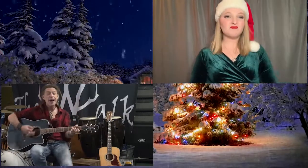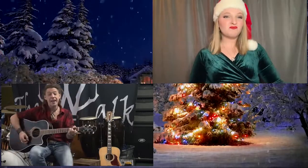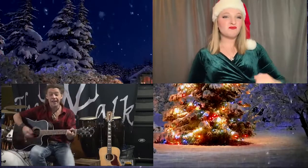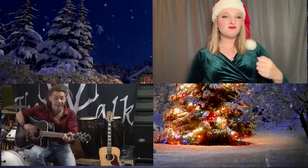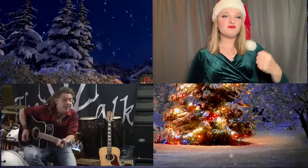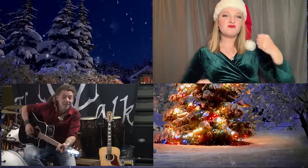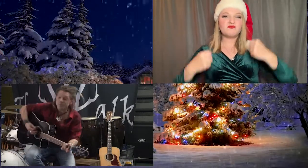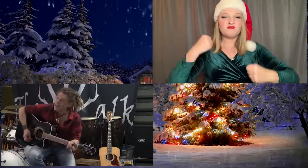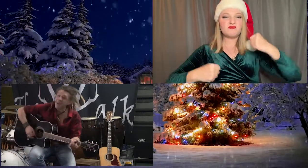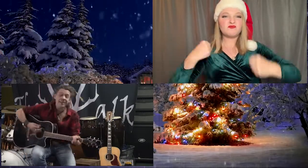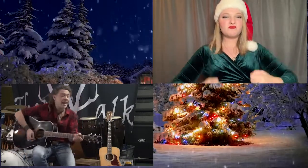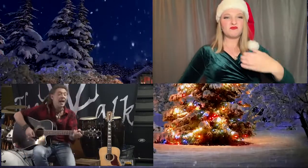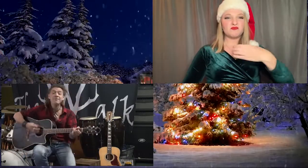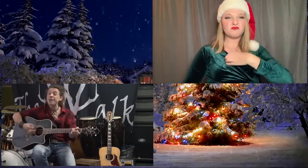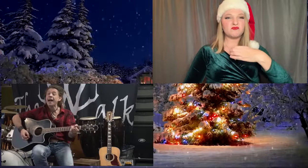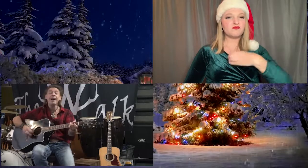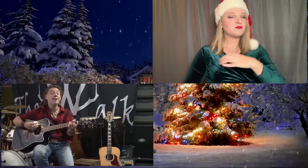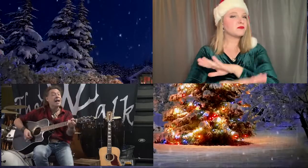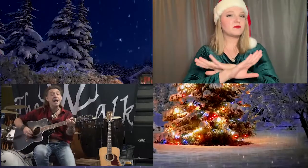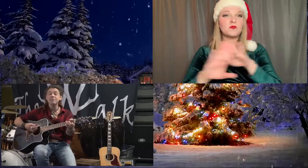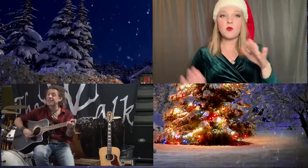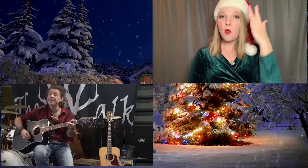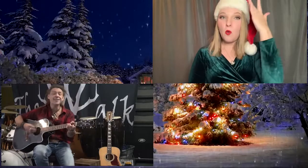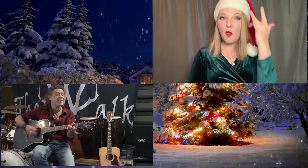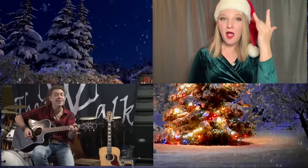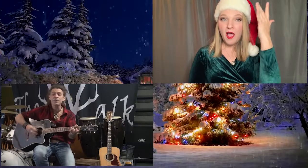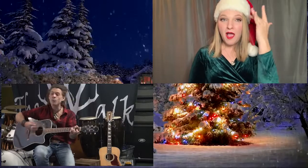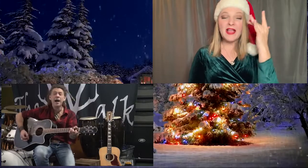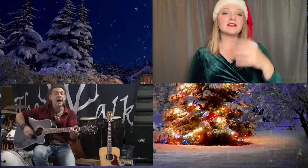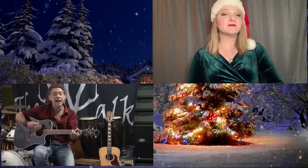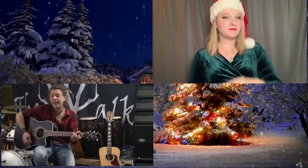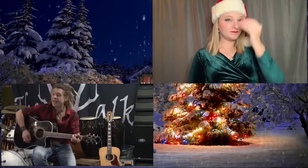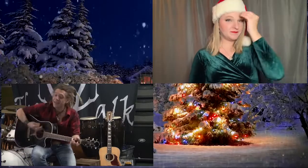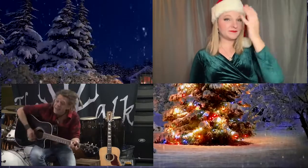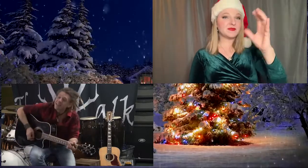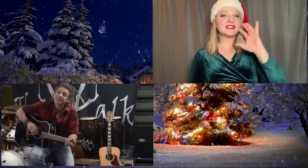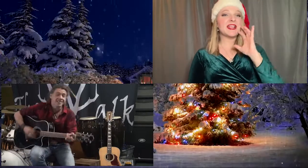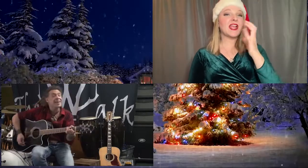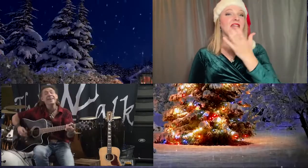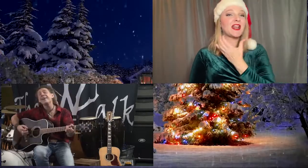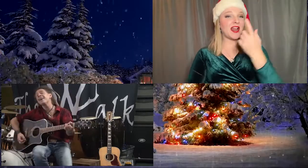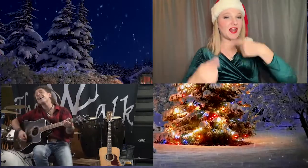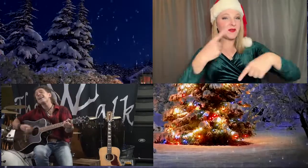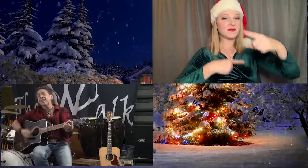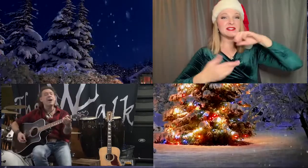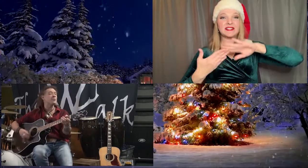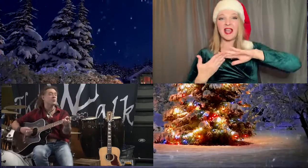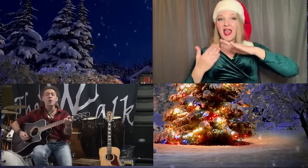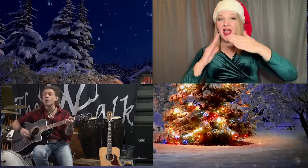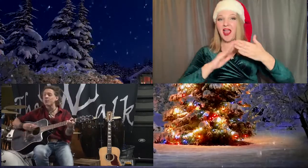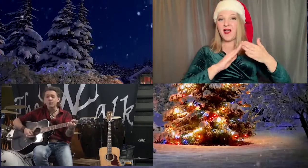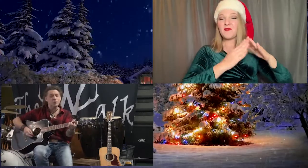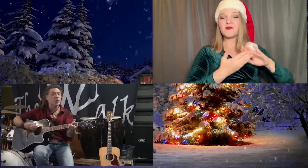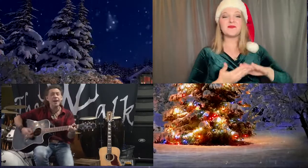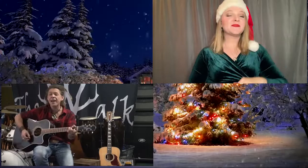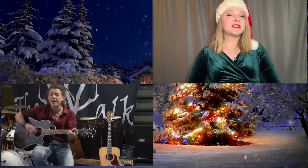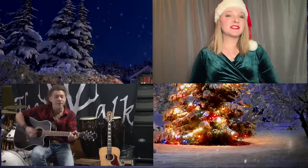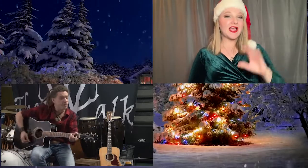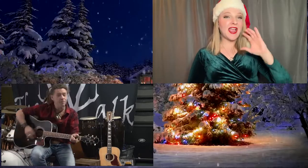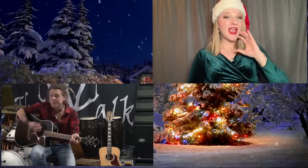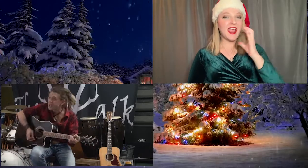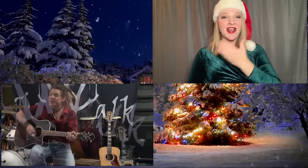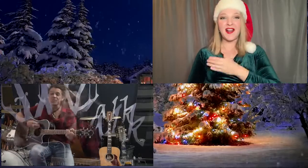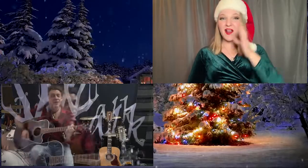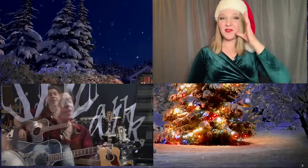not cry, you better not pout, I'm telling you why. Santa Claus is coming to